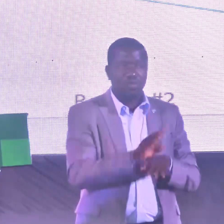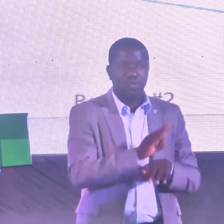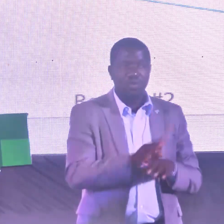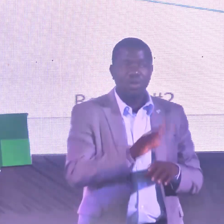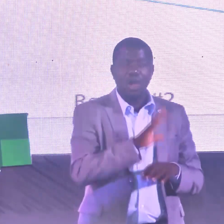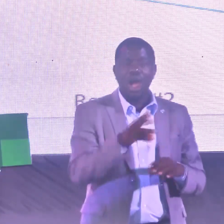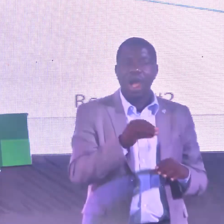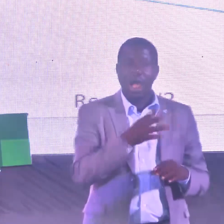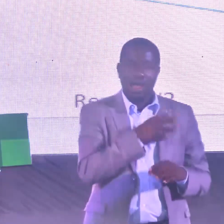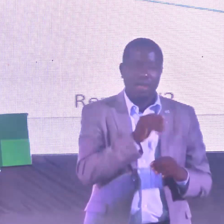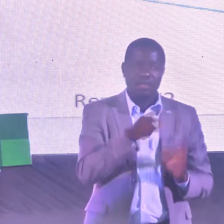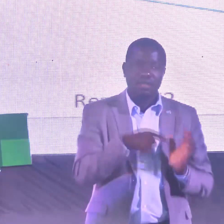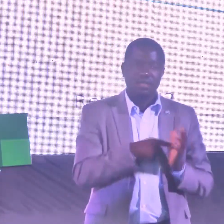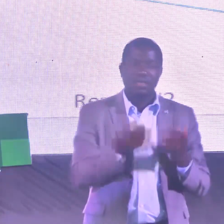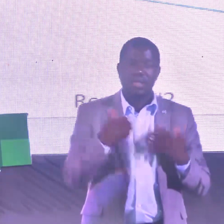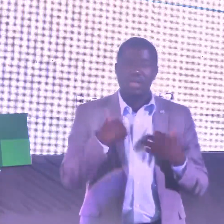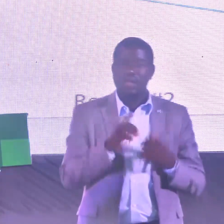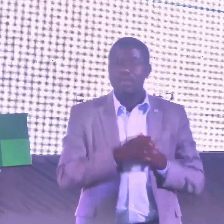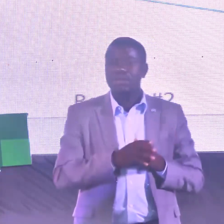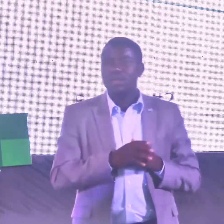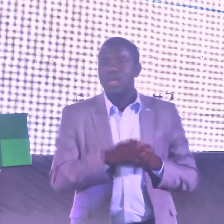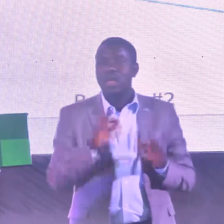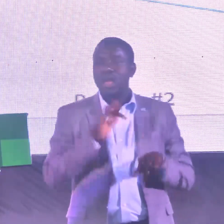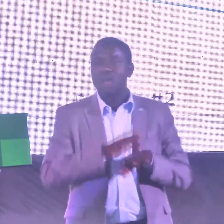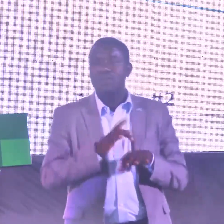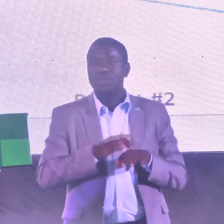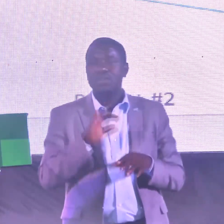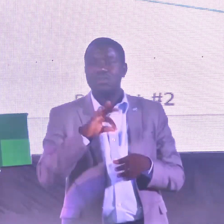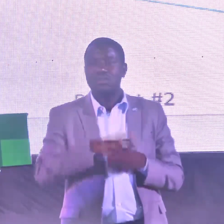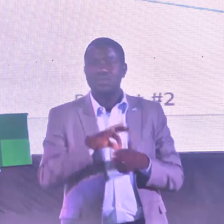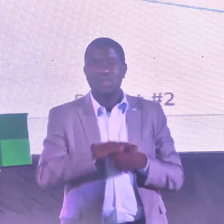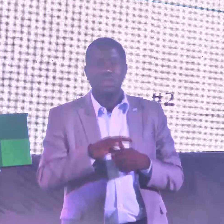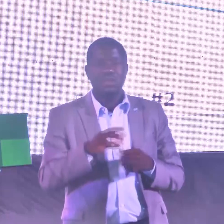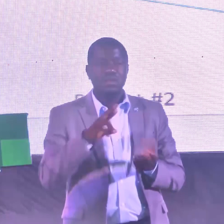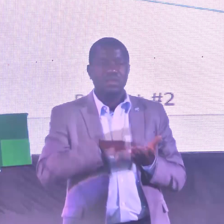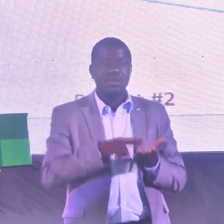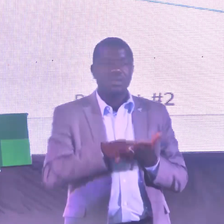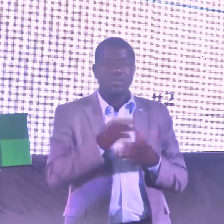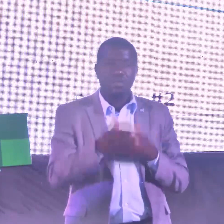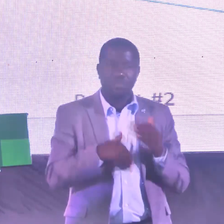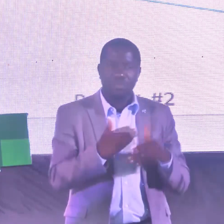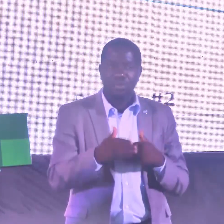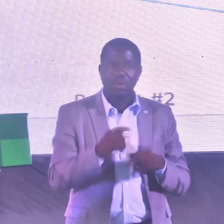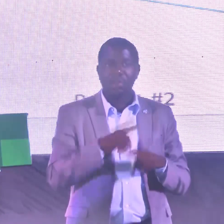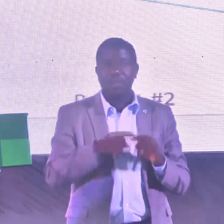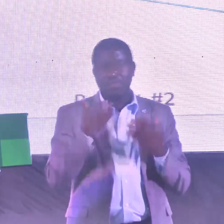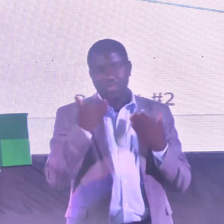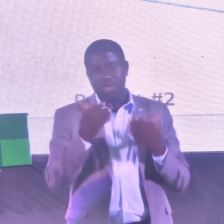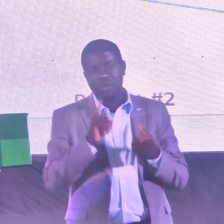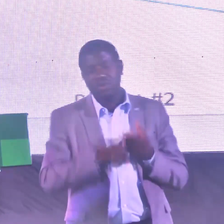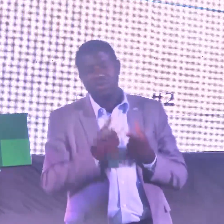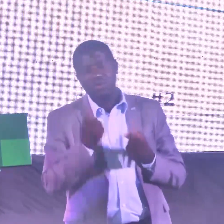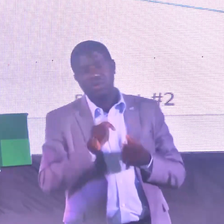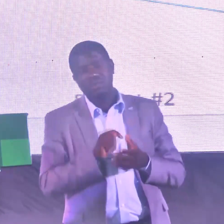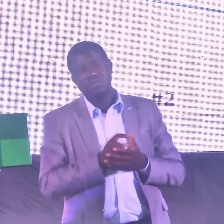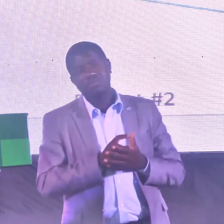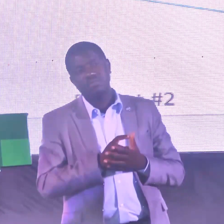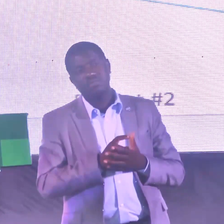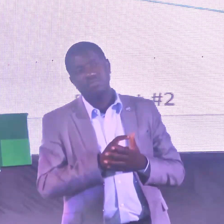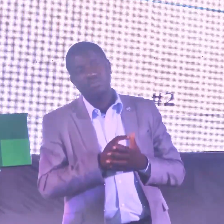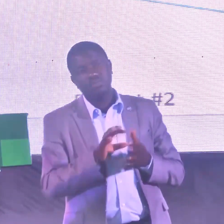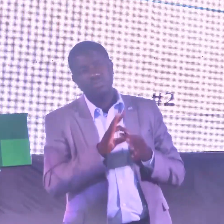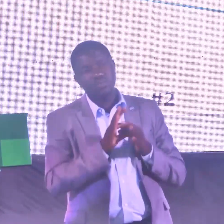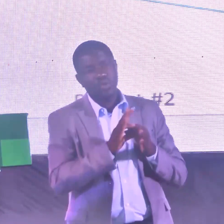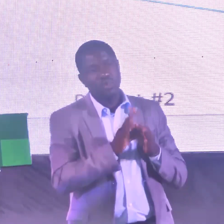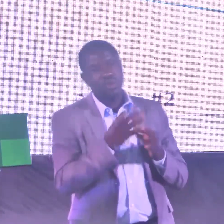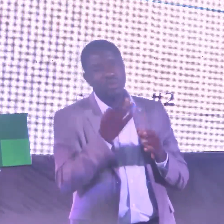this almost undermined the entire voter registration process, but thanks to the